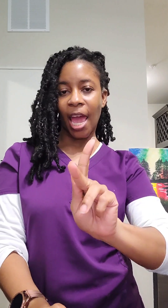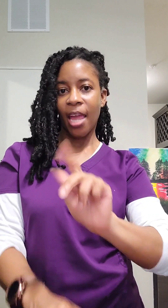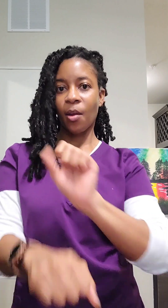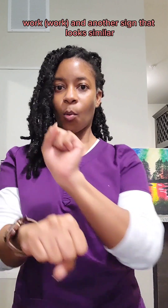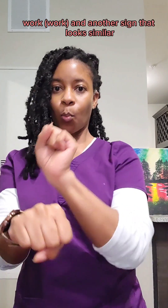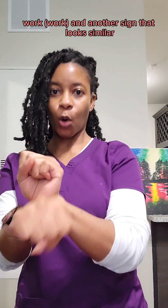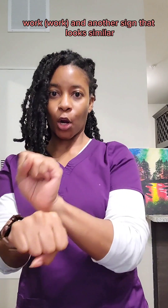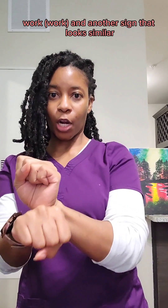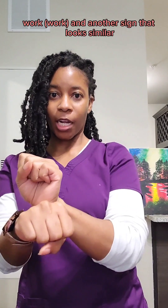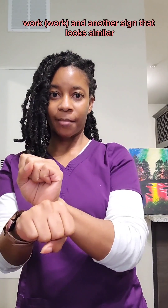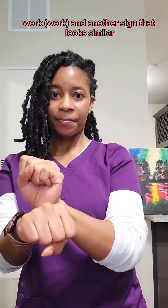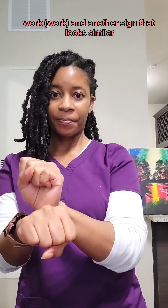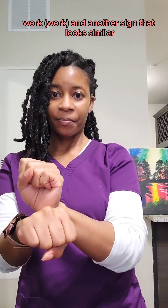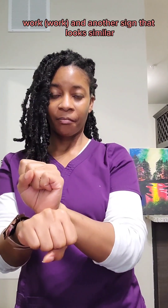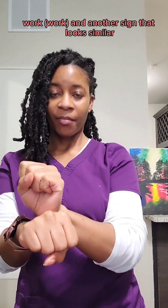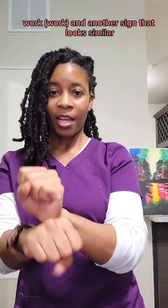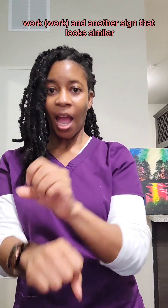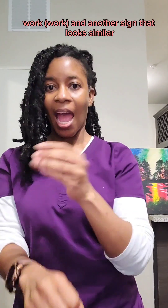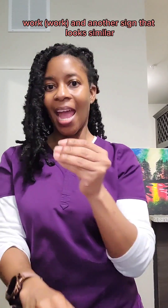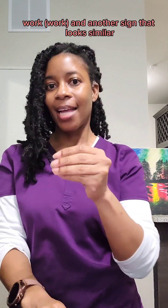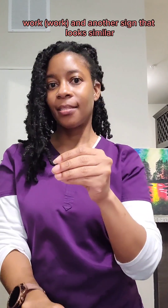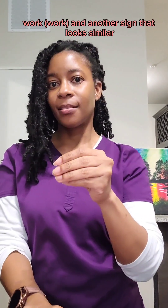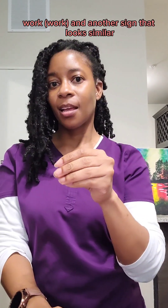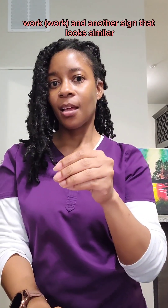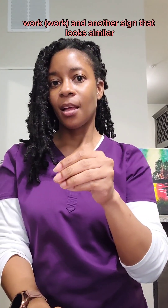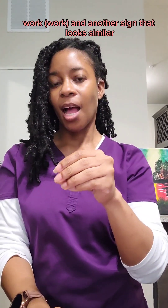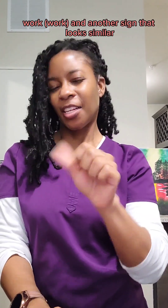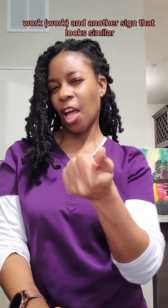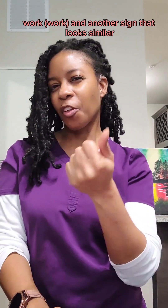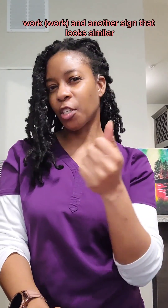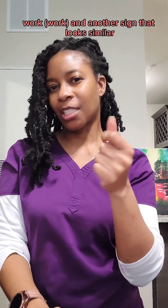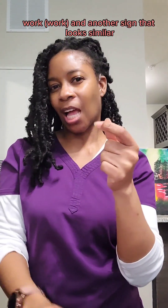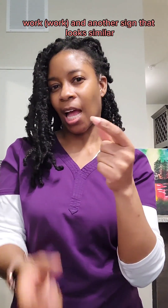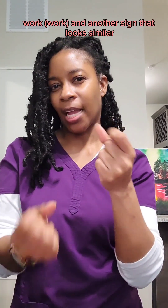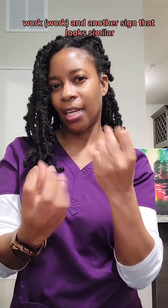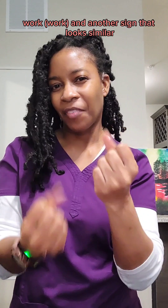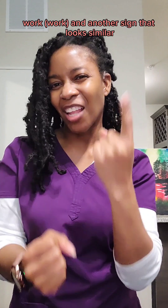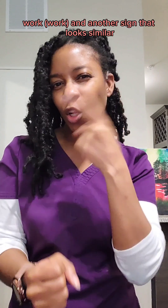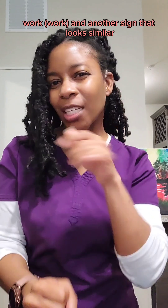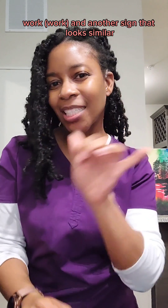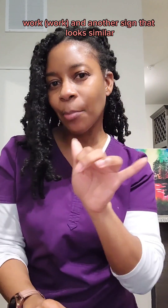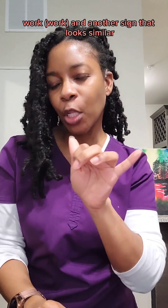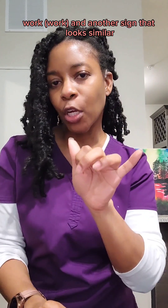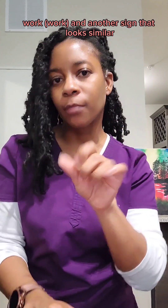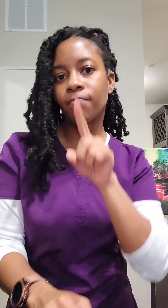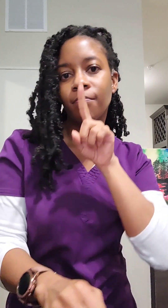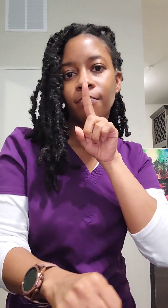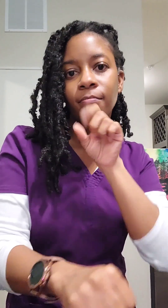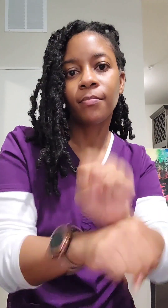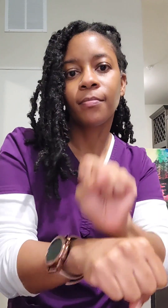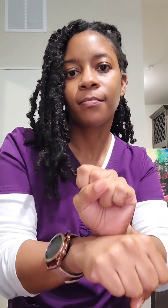W-O-R-K, work, and another sign that looks similar,